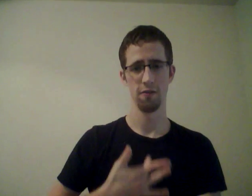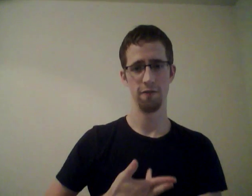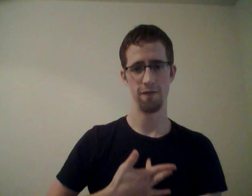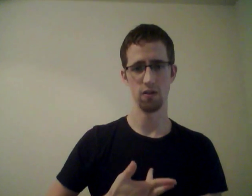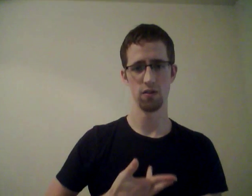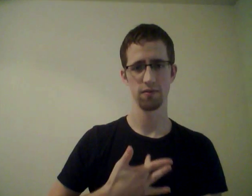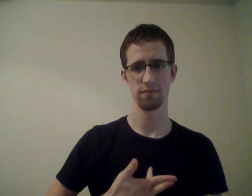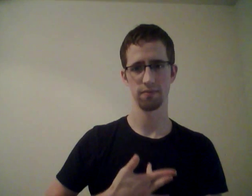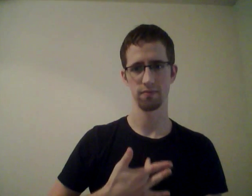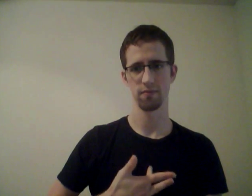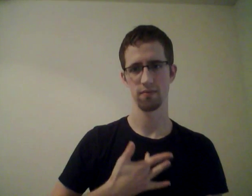Feel.